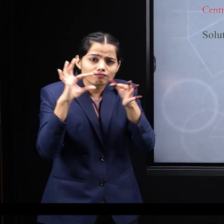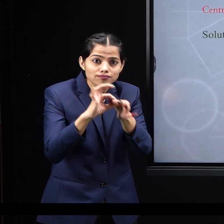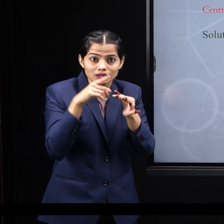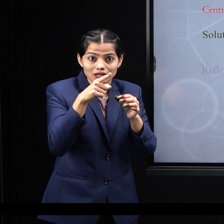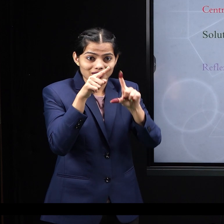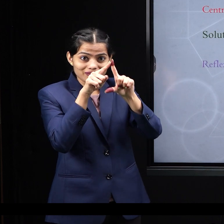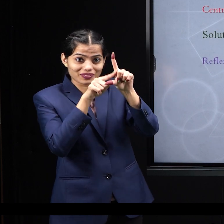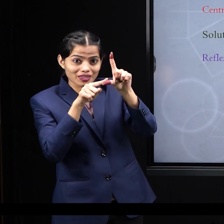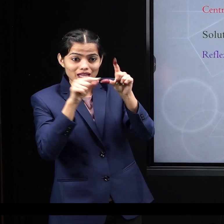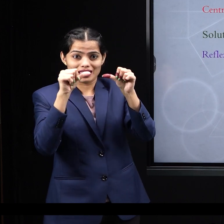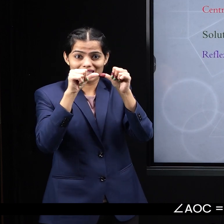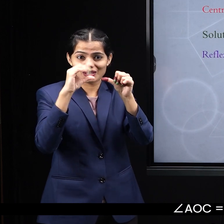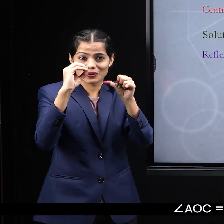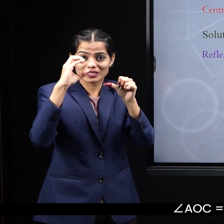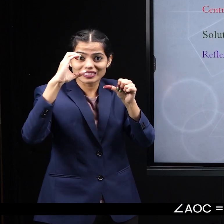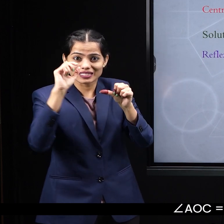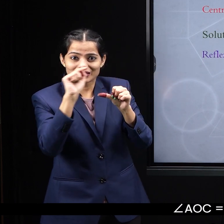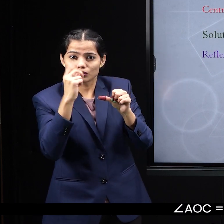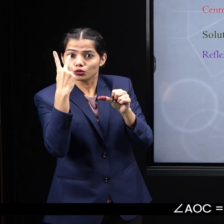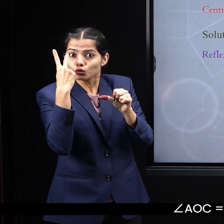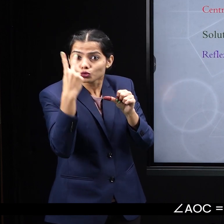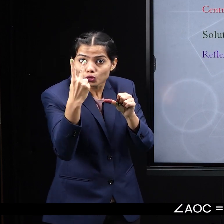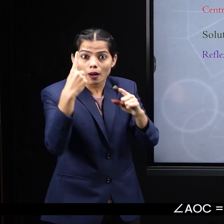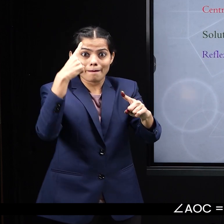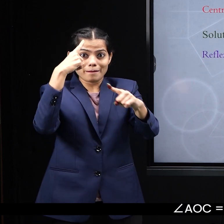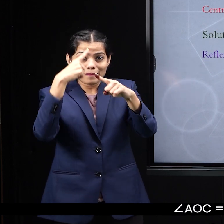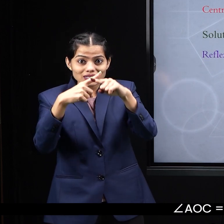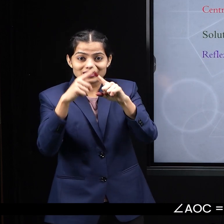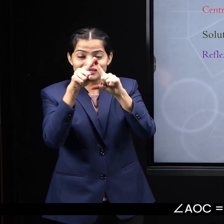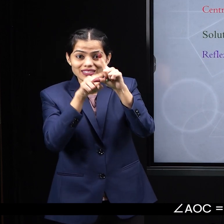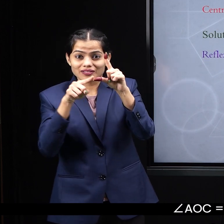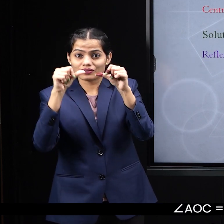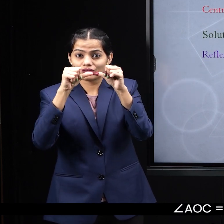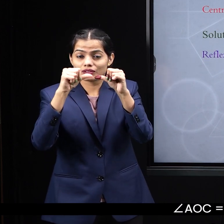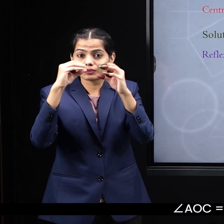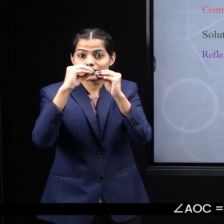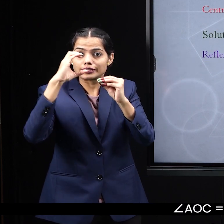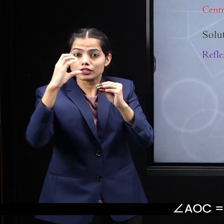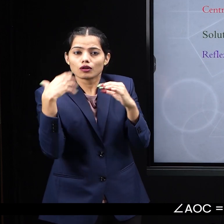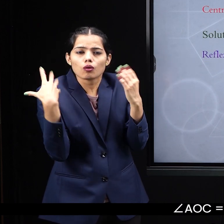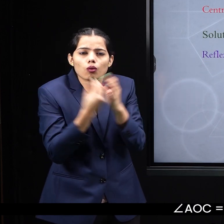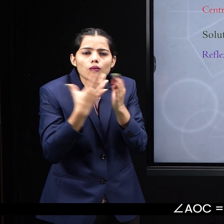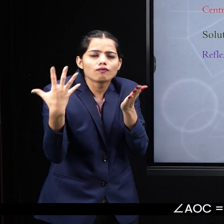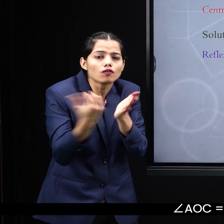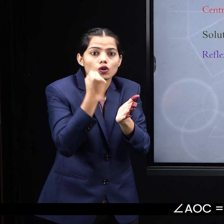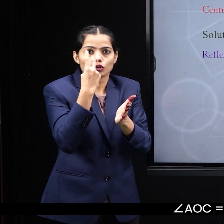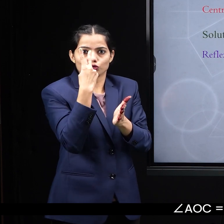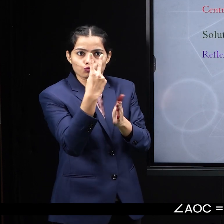Reflex, angle AOC is equal to 2 into angle ABC. We get is equal